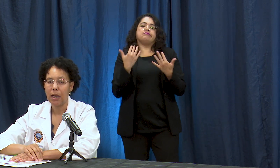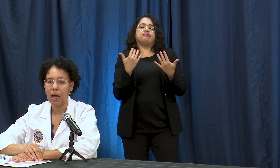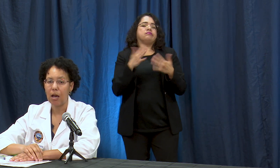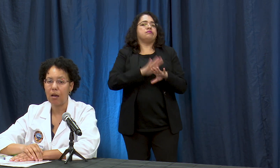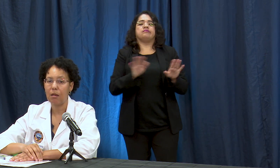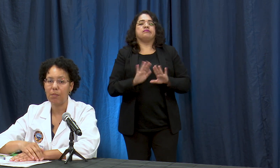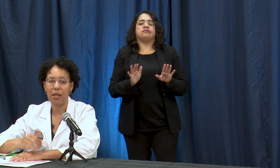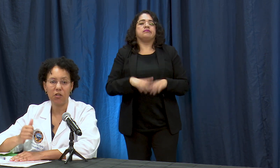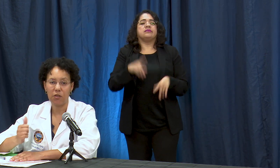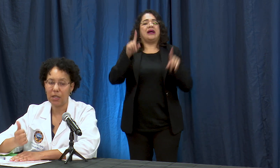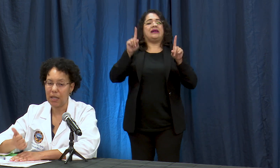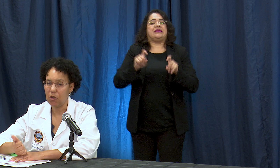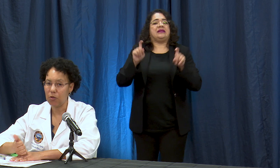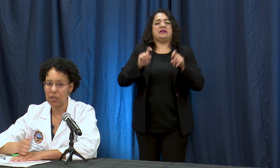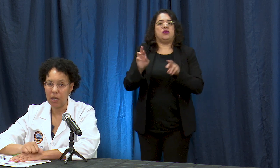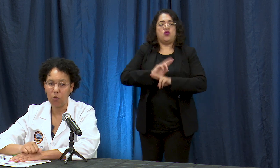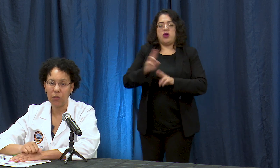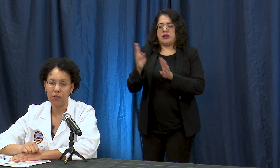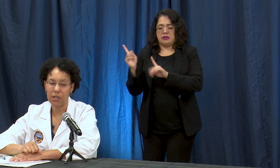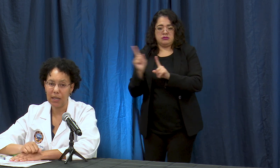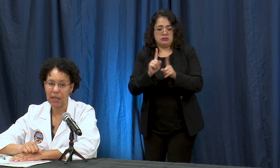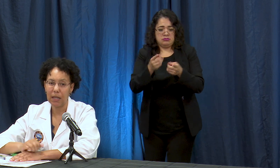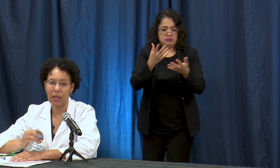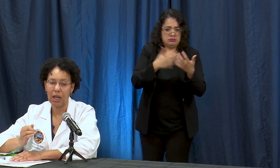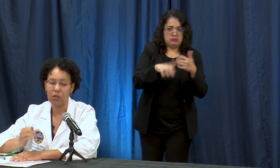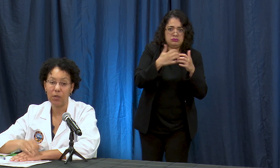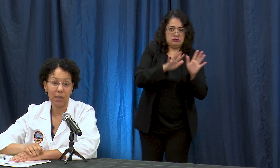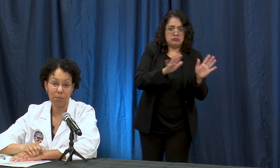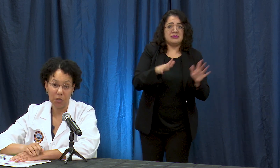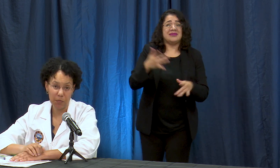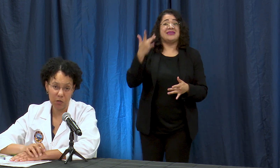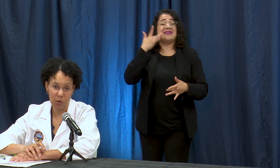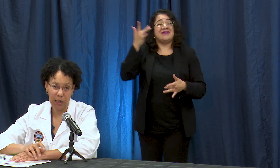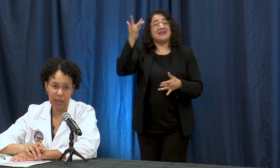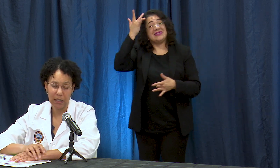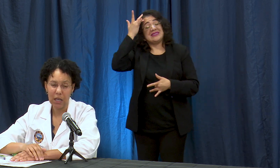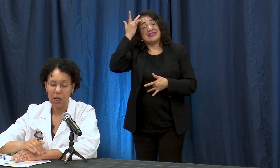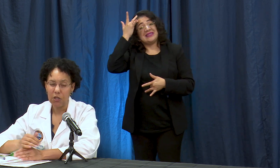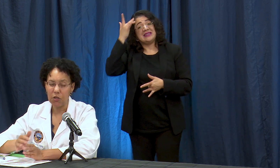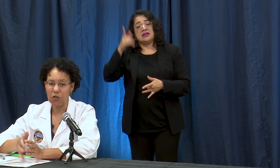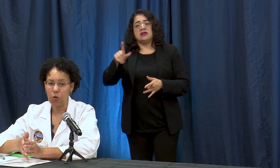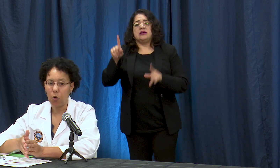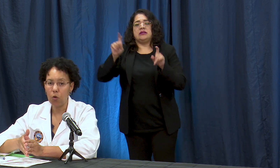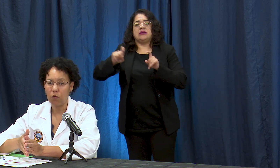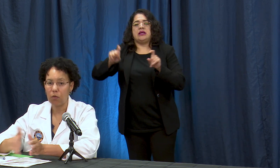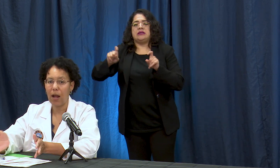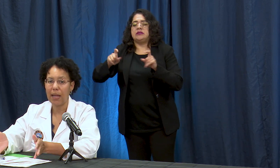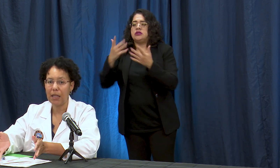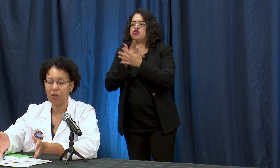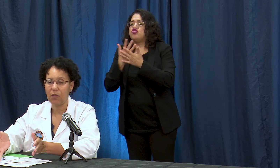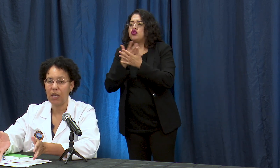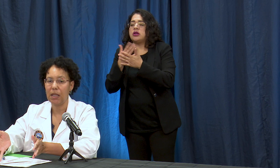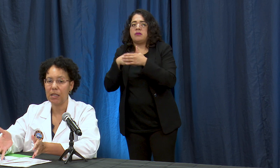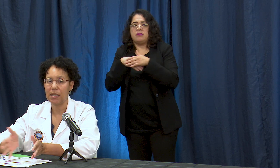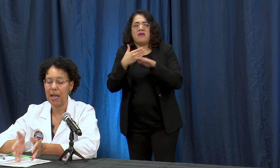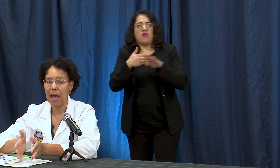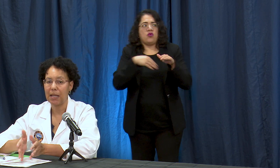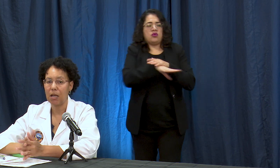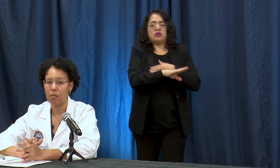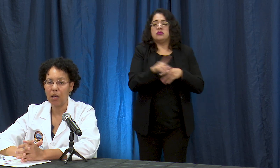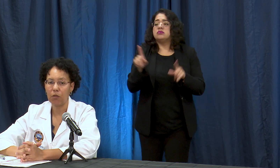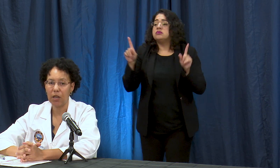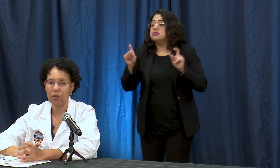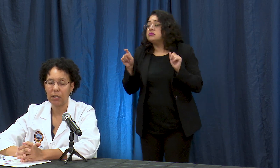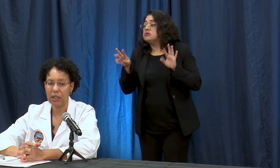available, and making sure that they know to stay home when they're sick, doing symptom screens. So there's a whole variety of things